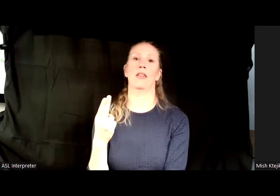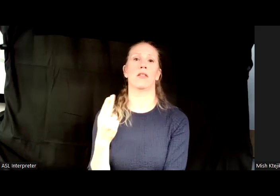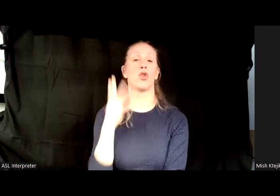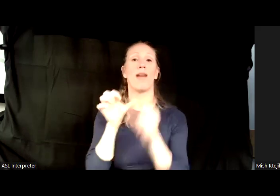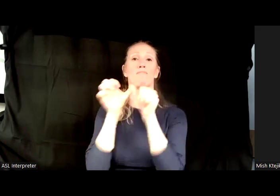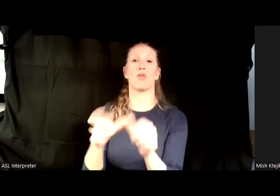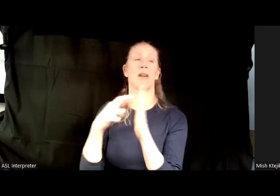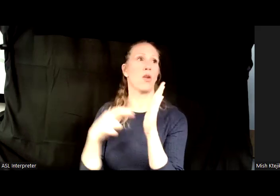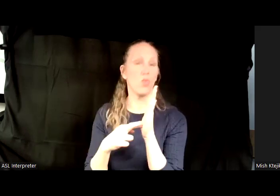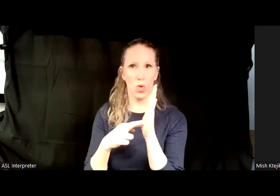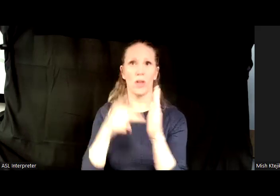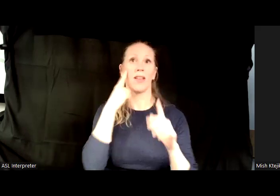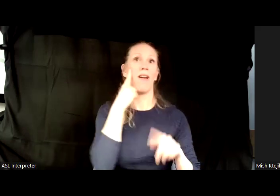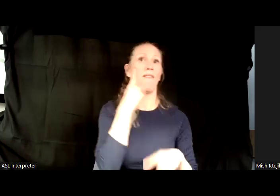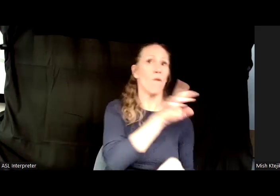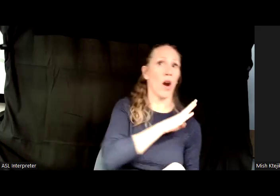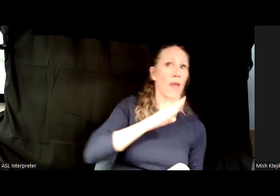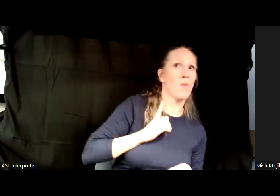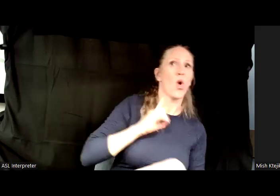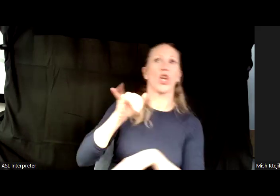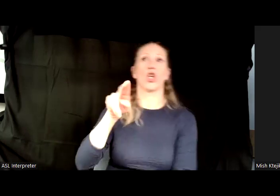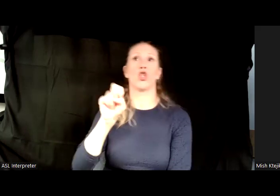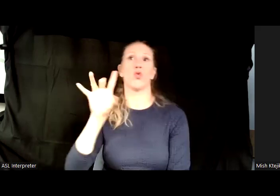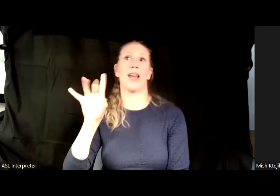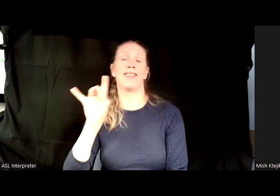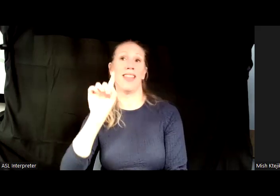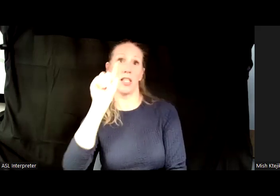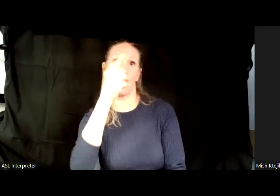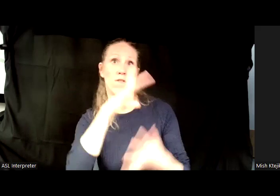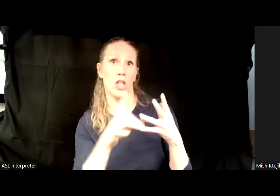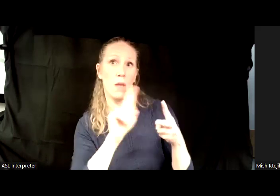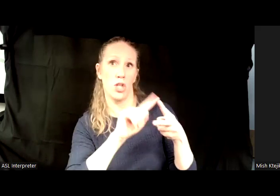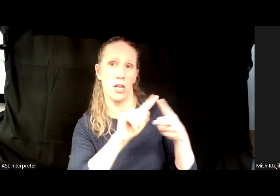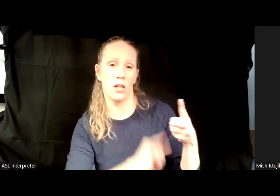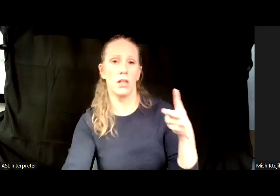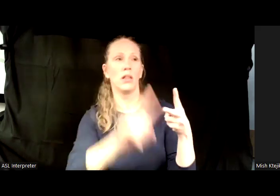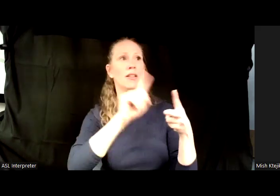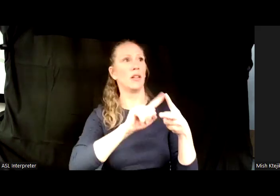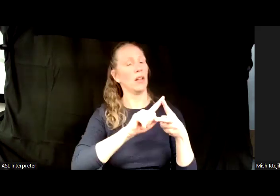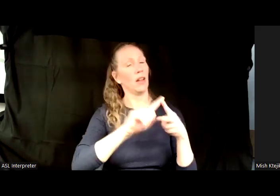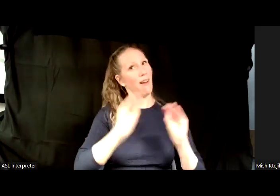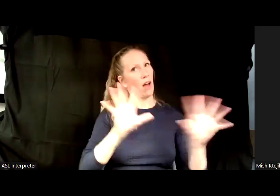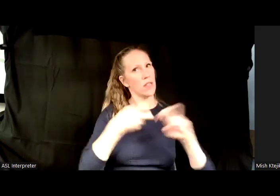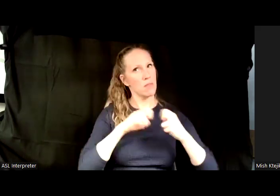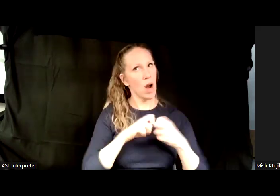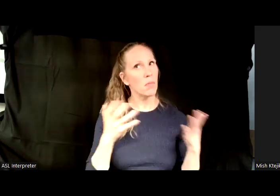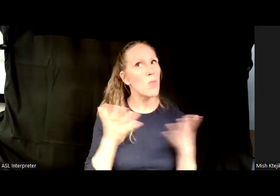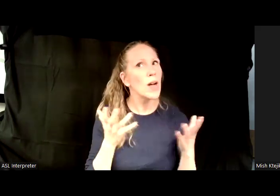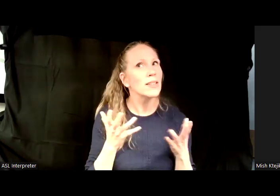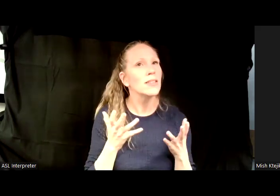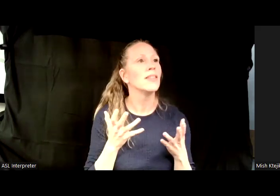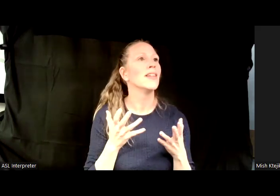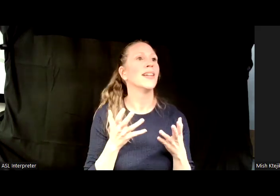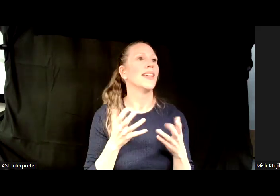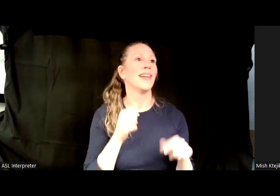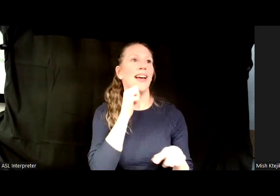permanent rules of the boards on June 8th. So that's your first option. Obviously, the problem with that is that this has